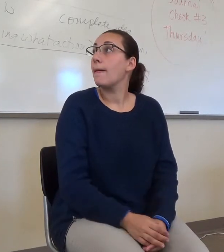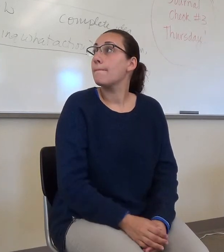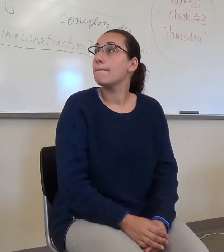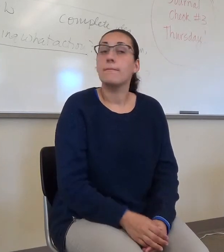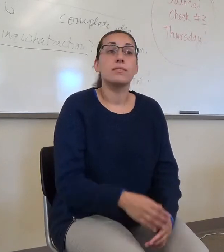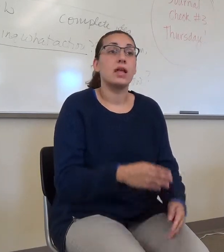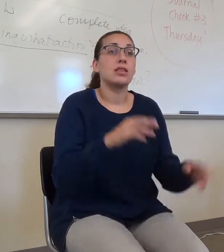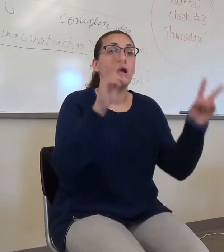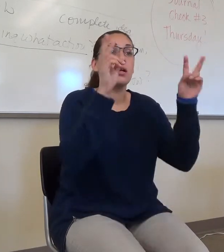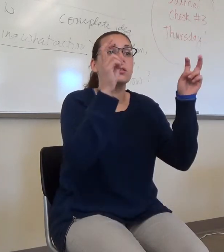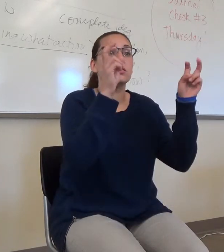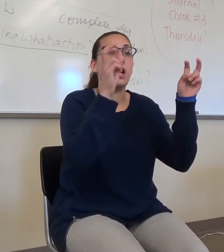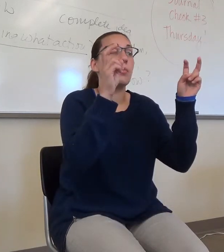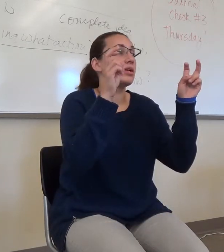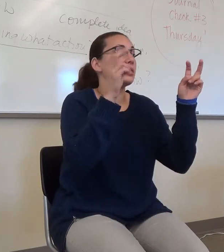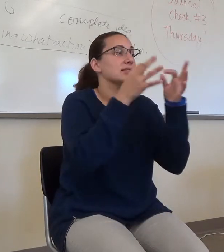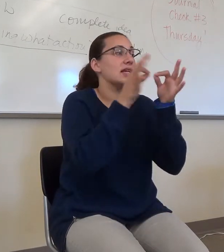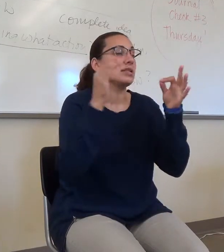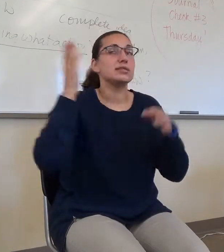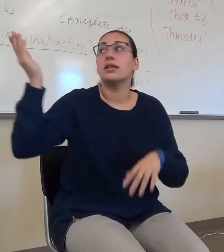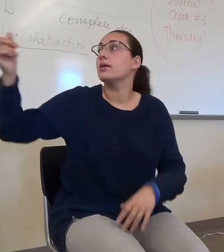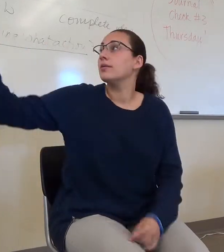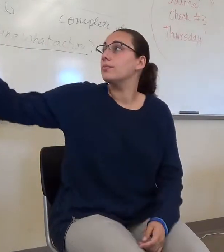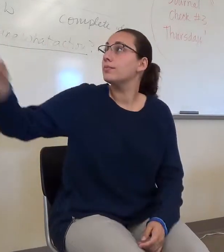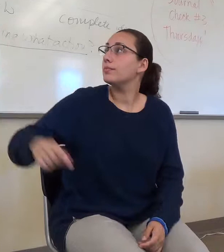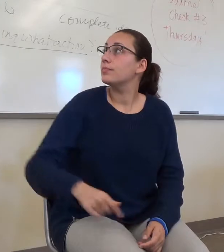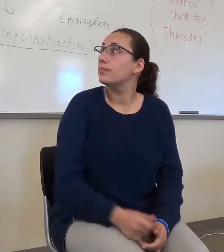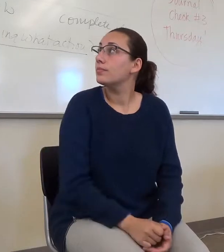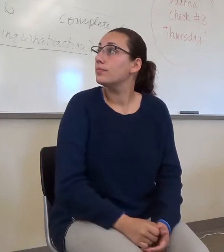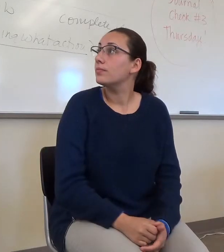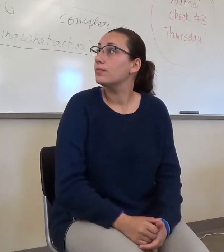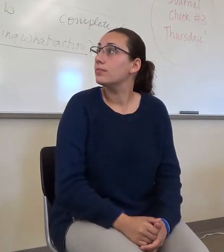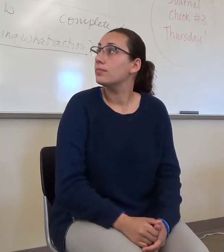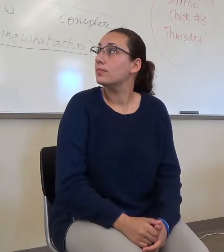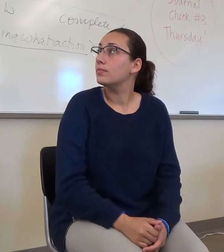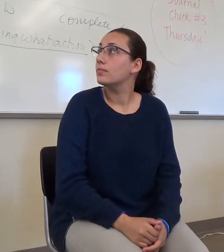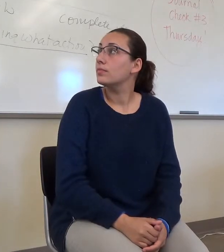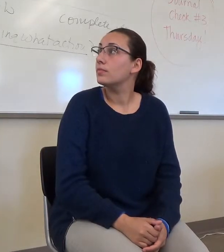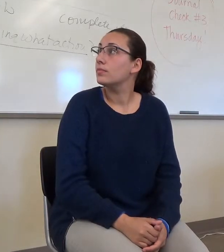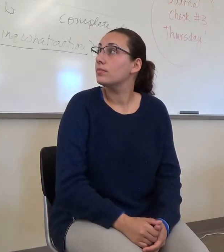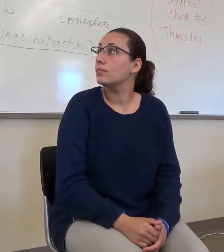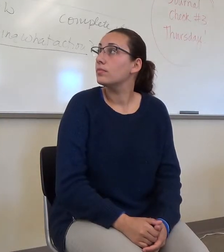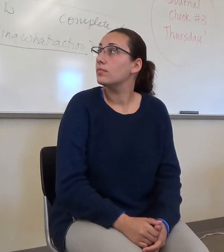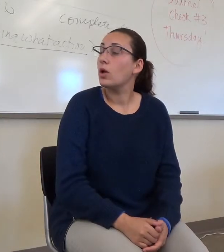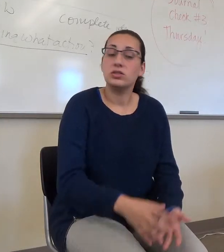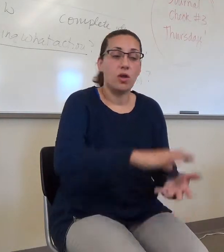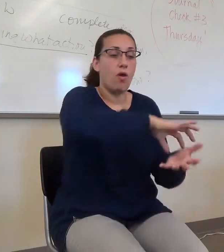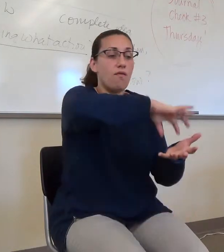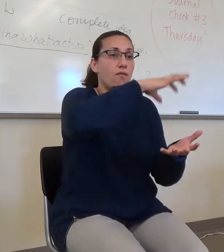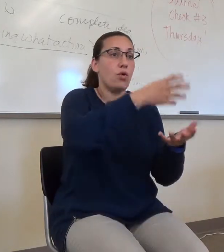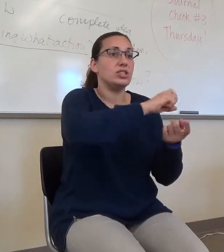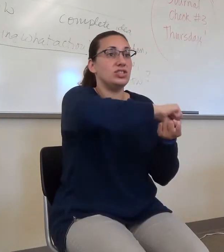topic sentence here is this one. His fortune changed dramatically for the better. That's a little